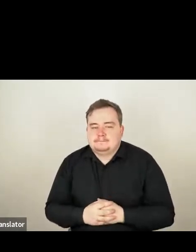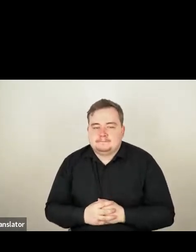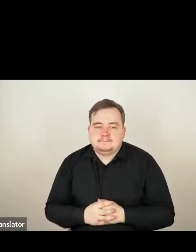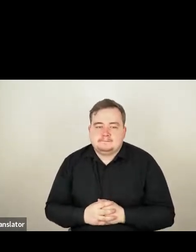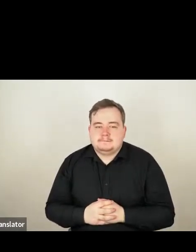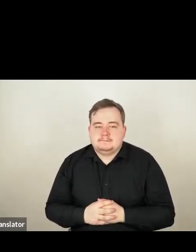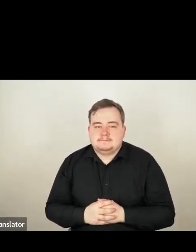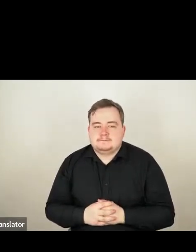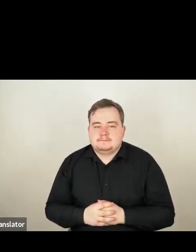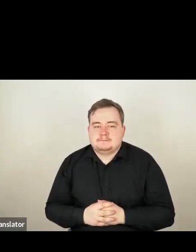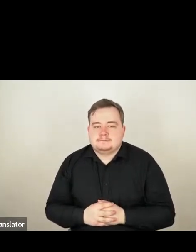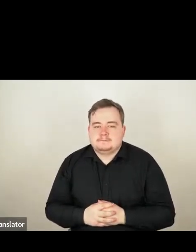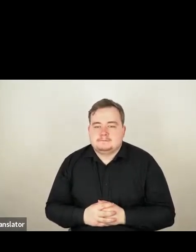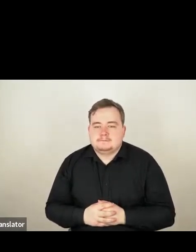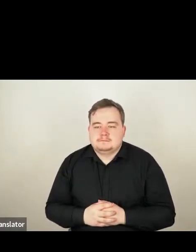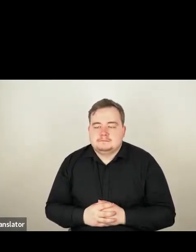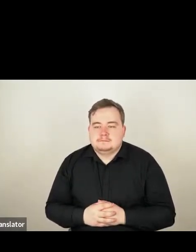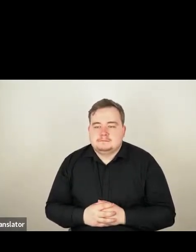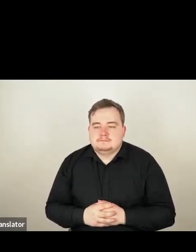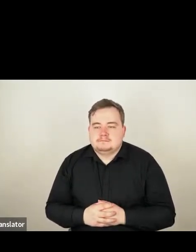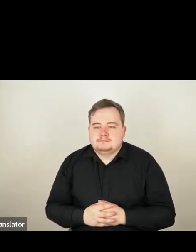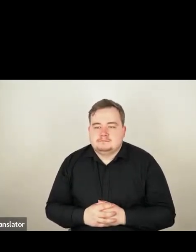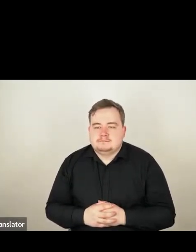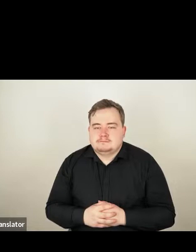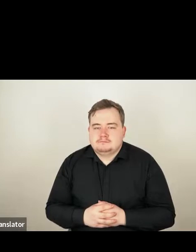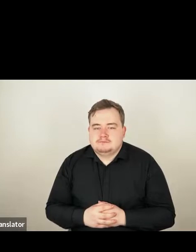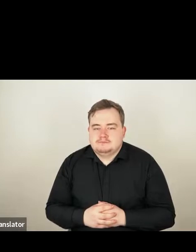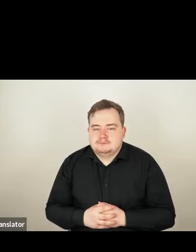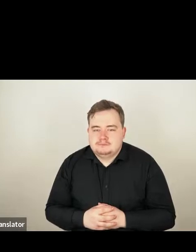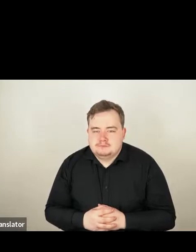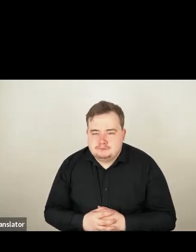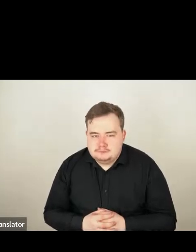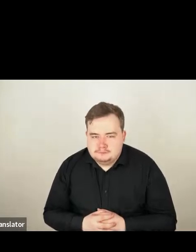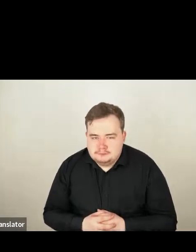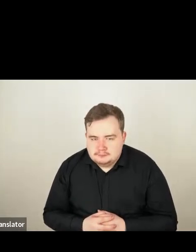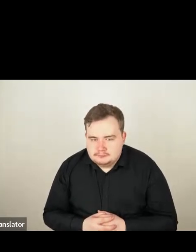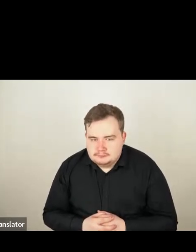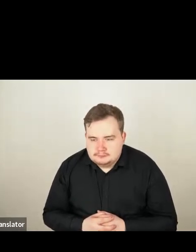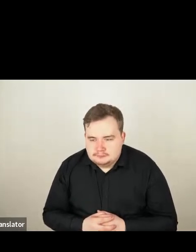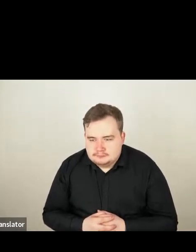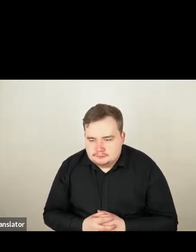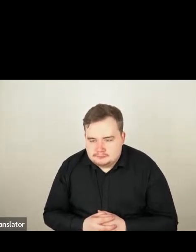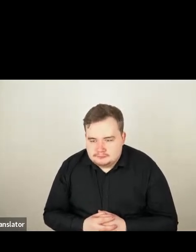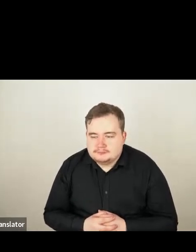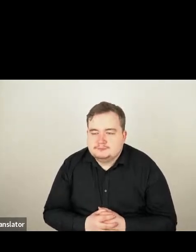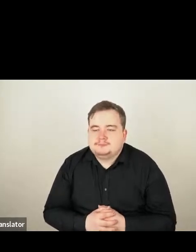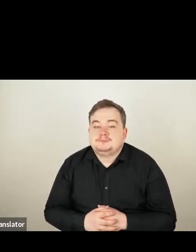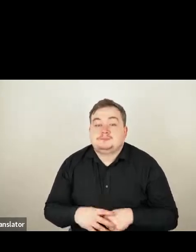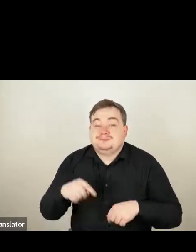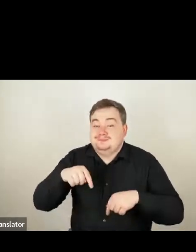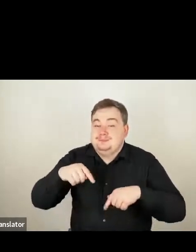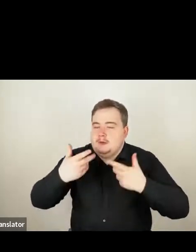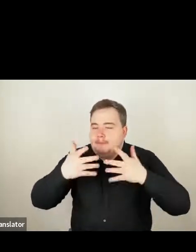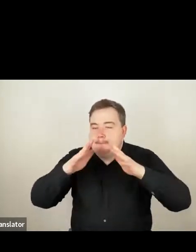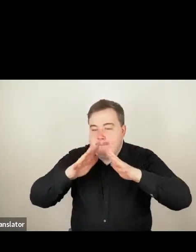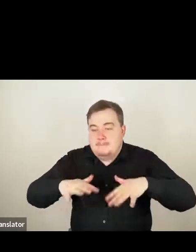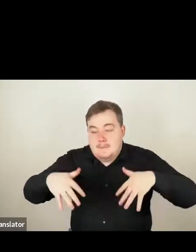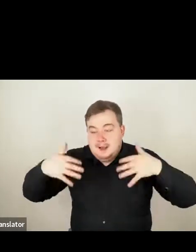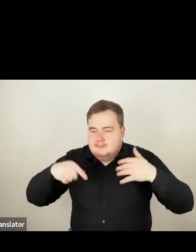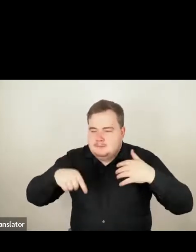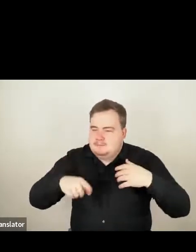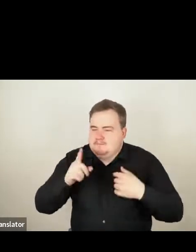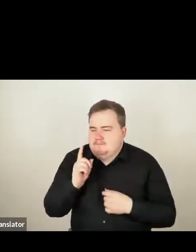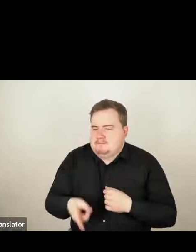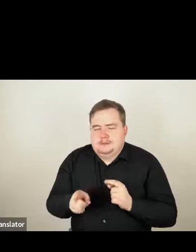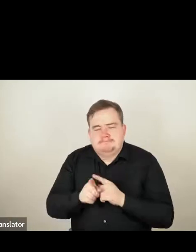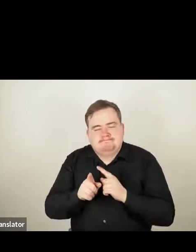to other people. So, which was the case in the UK Parliament, and it's the case in other parliaments I've been in. But if you can